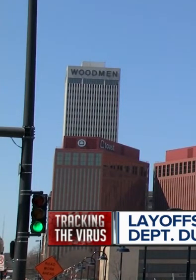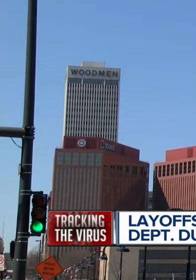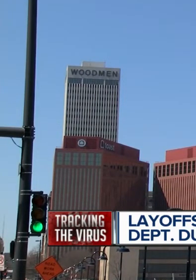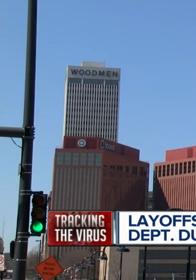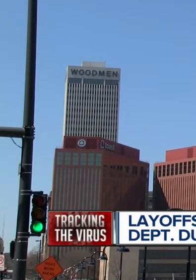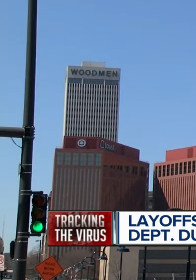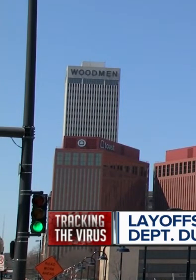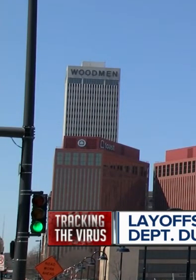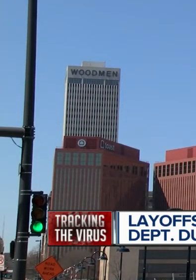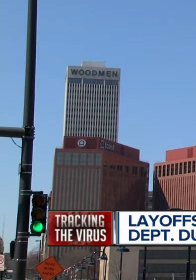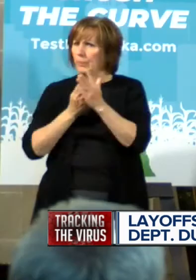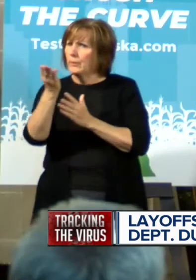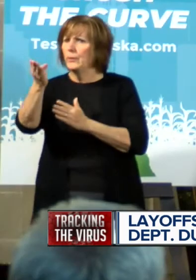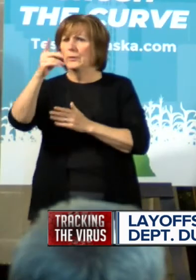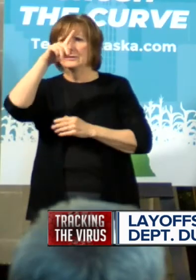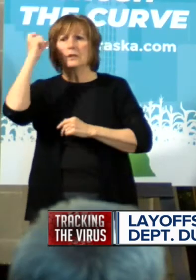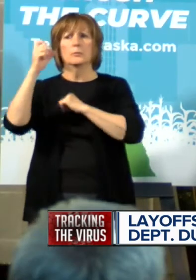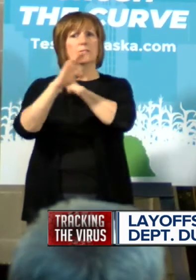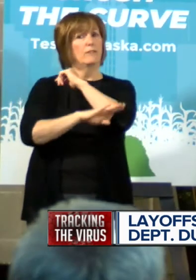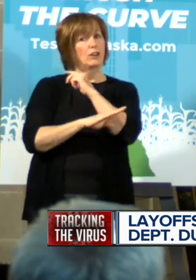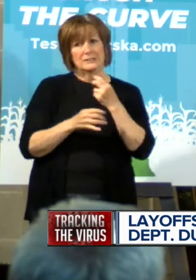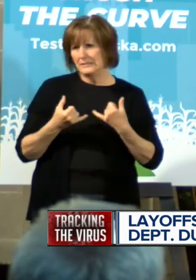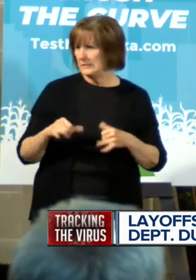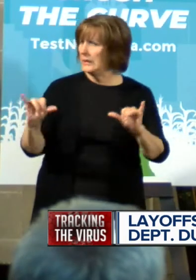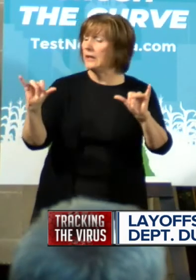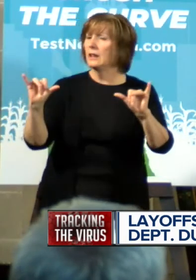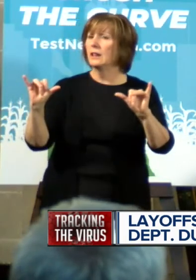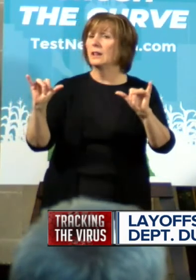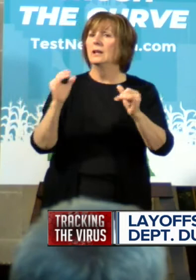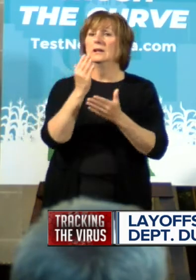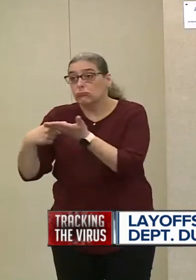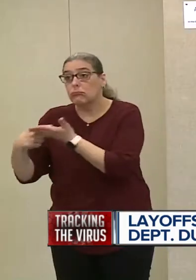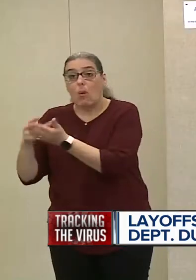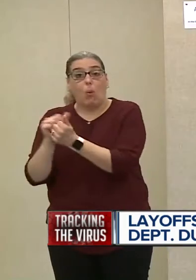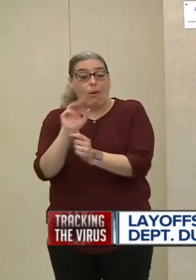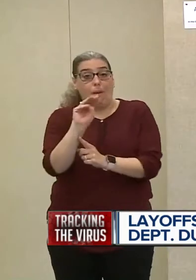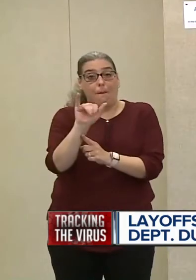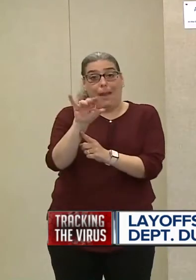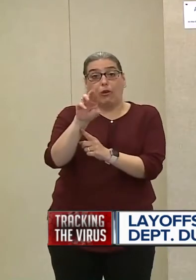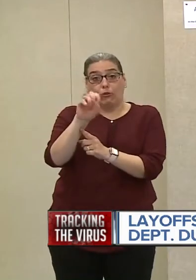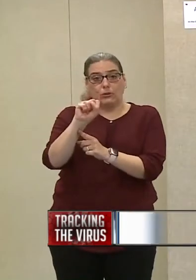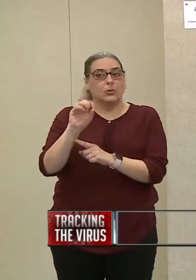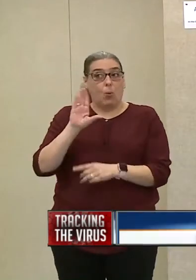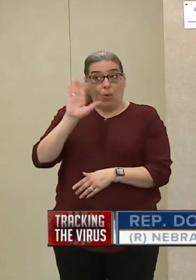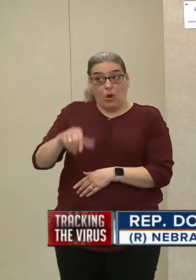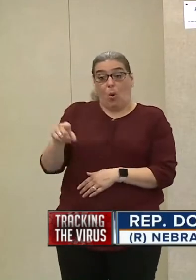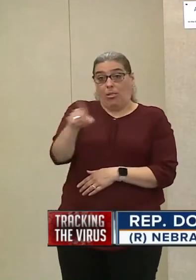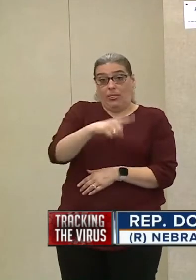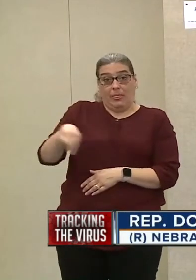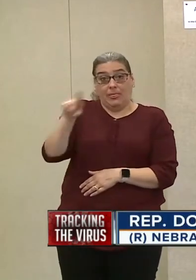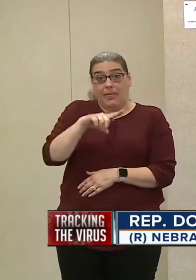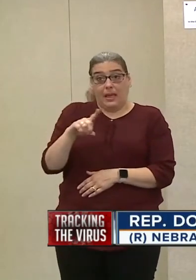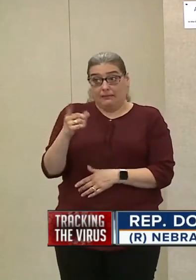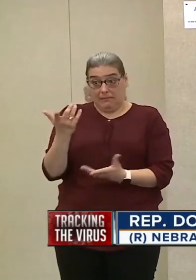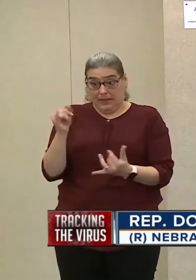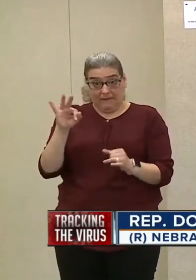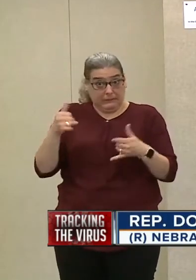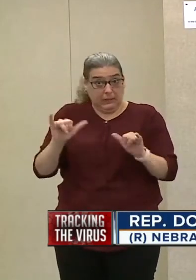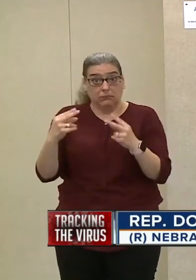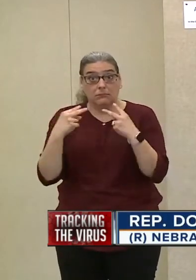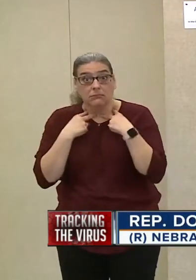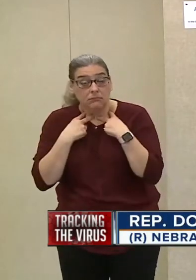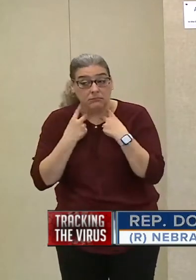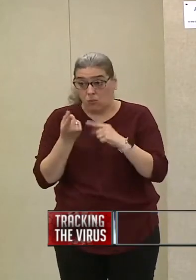$1.2 billion from the bill, but he can only spend a fraction of it. If we don't resolve this, our firemen, our